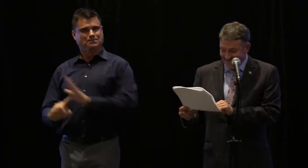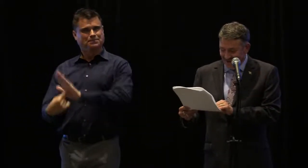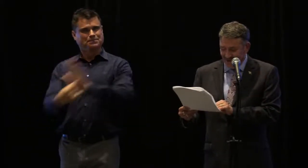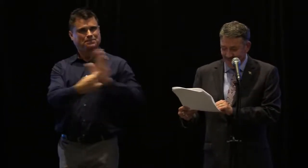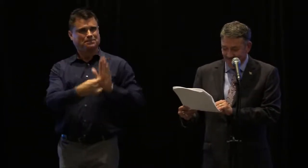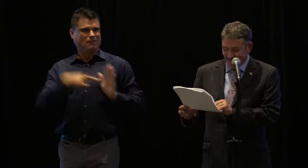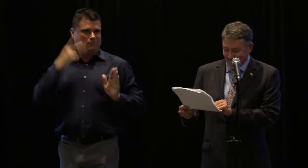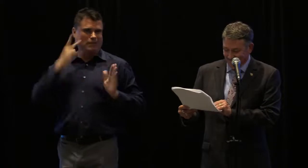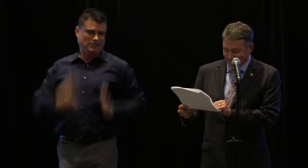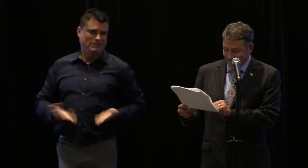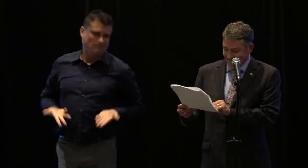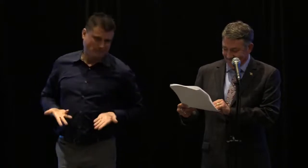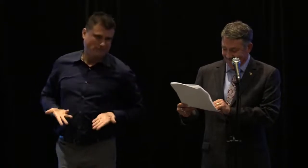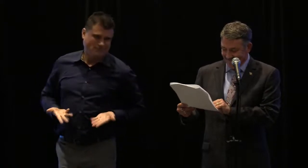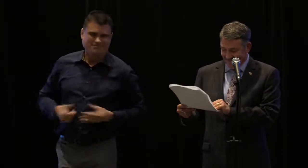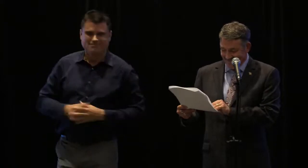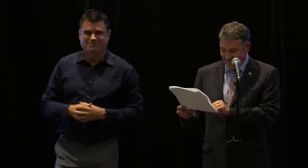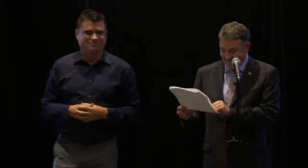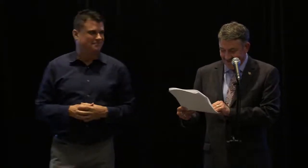So,